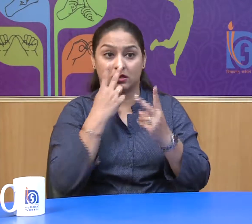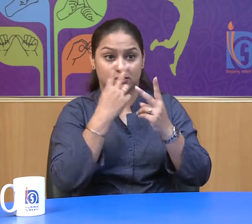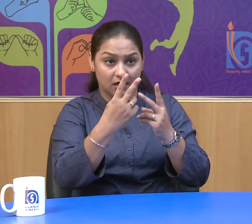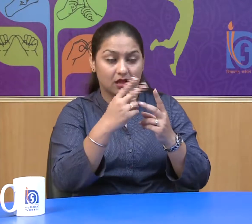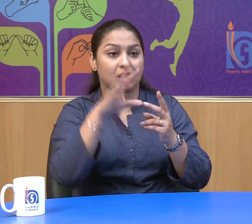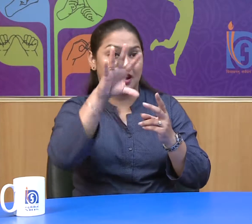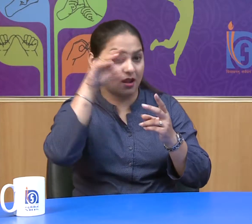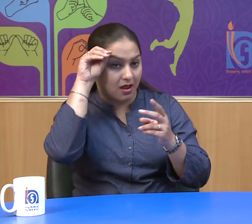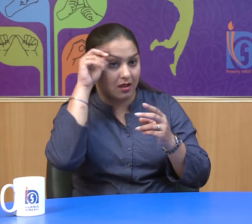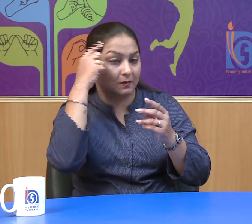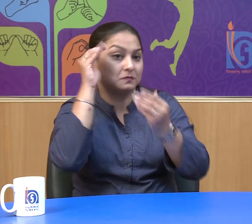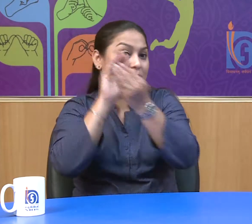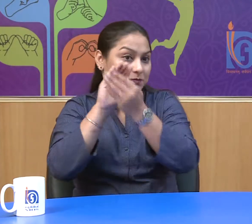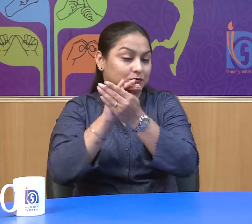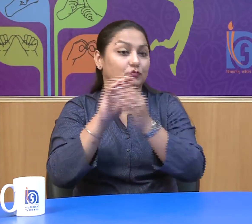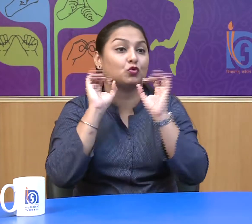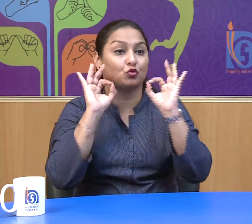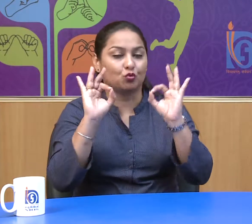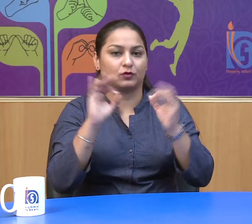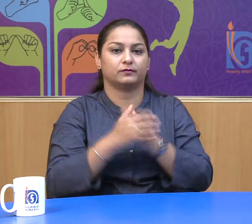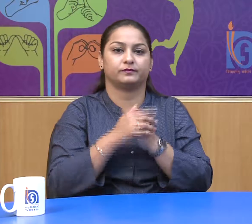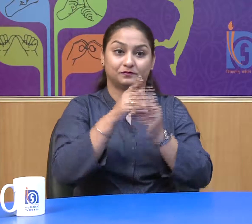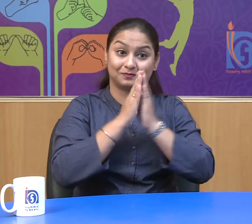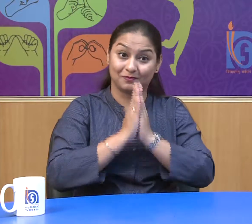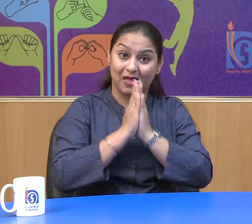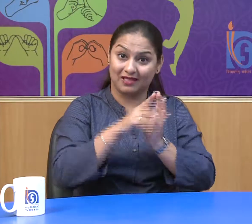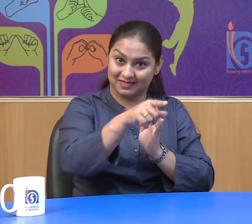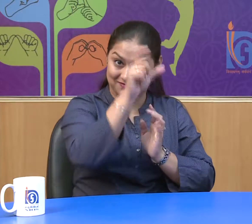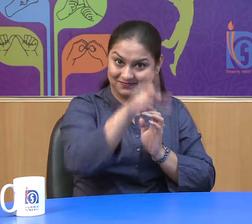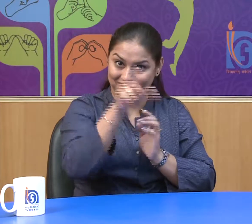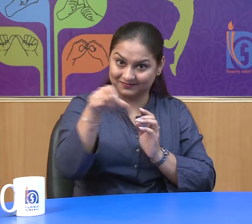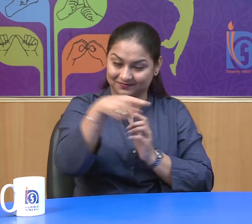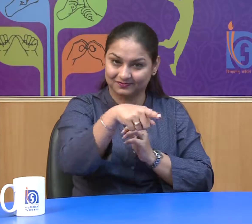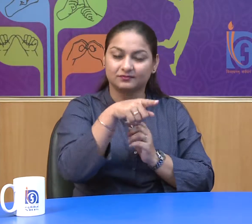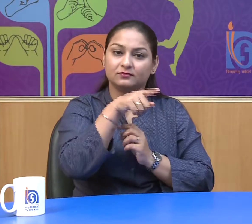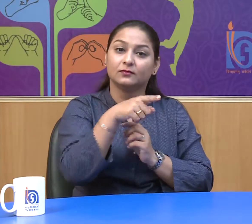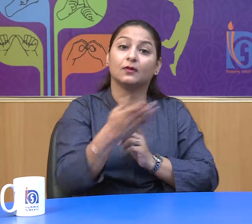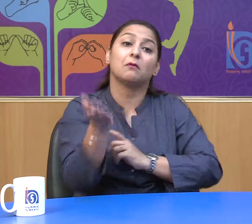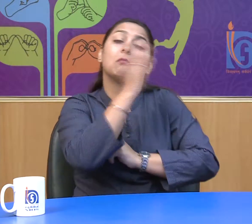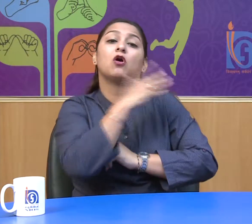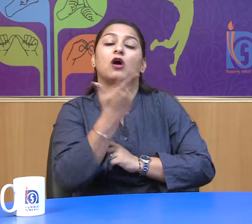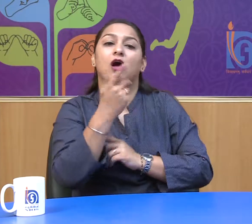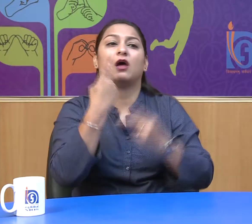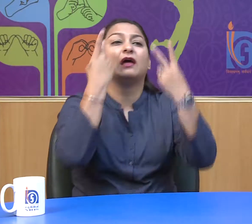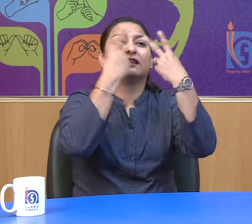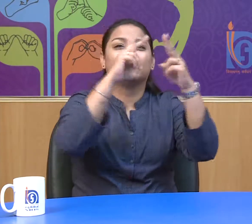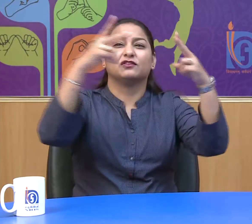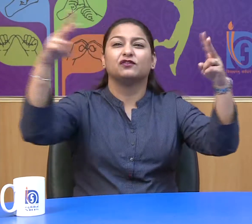simple minds. The Bhakti saints belonged to various backgrounds